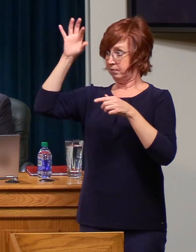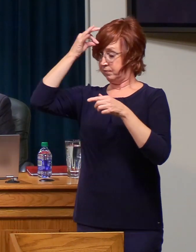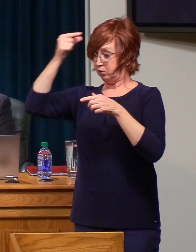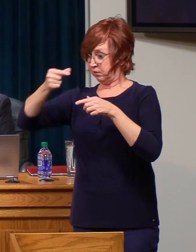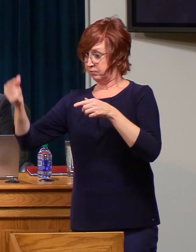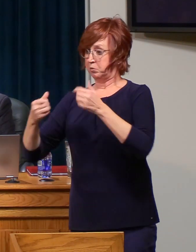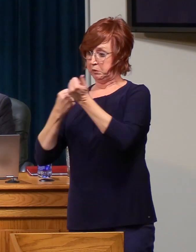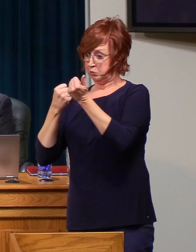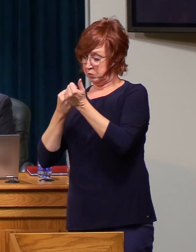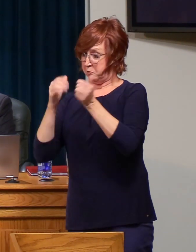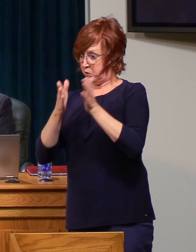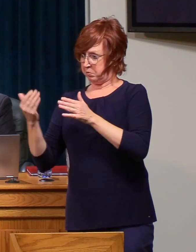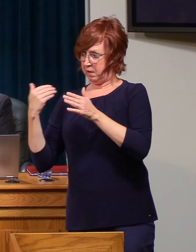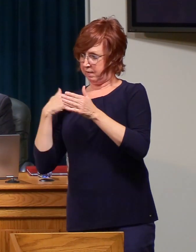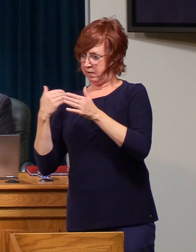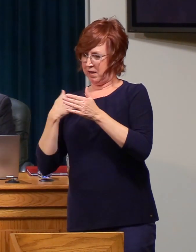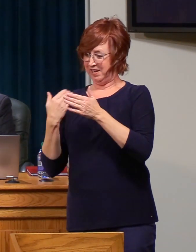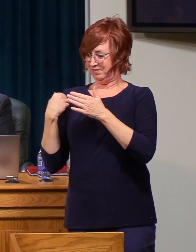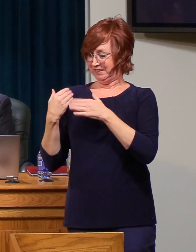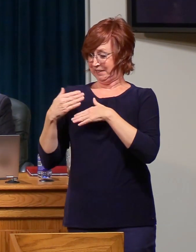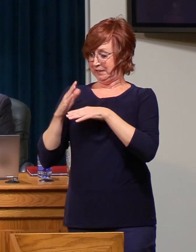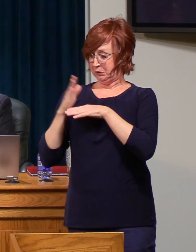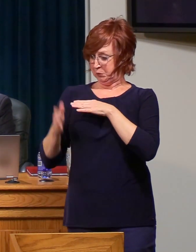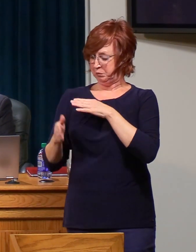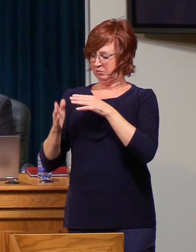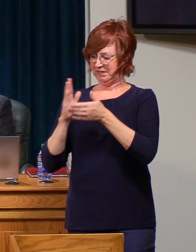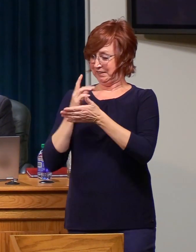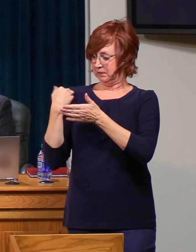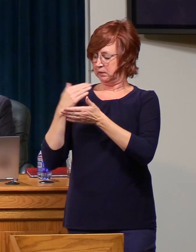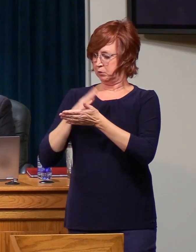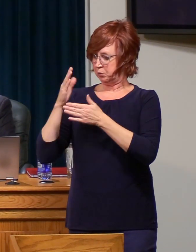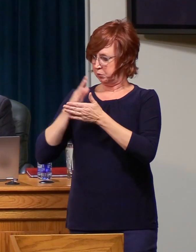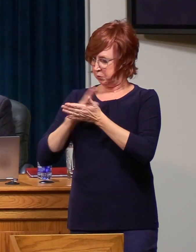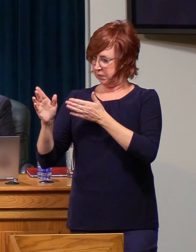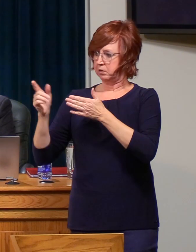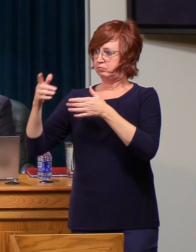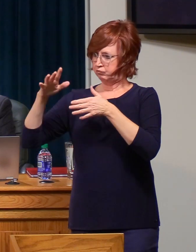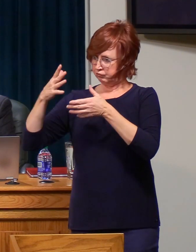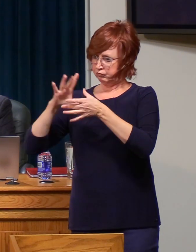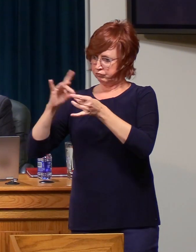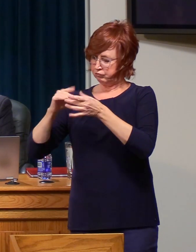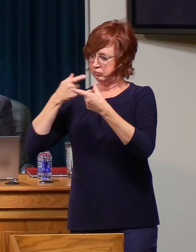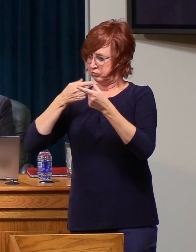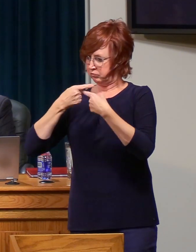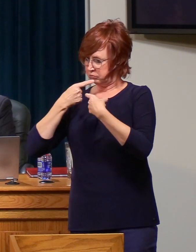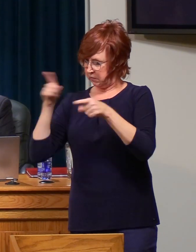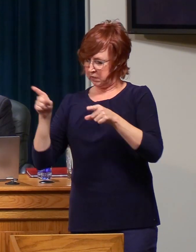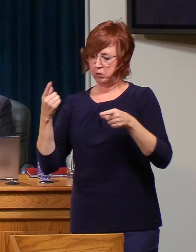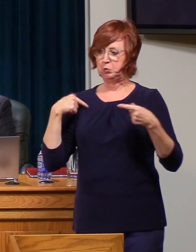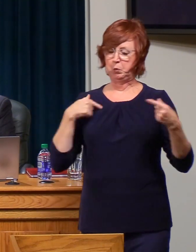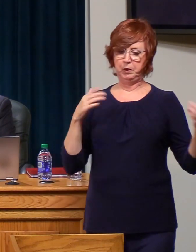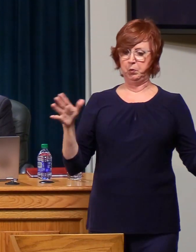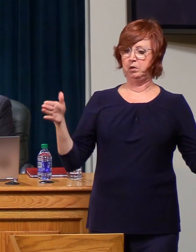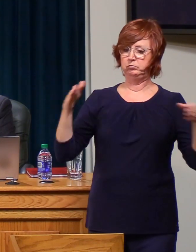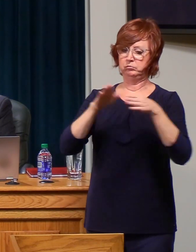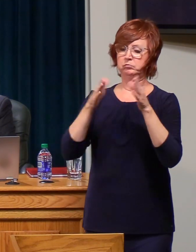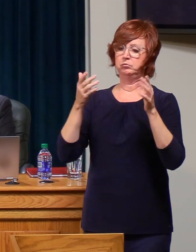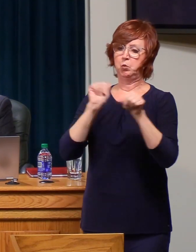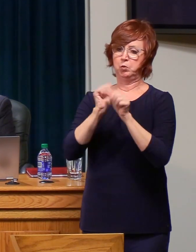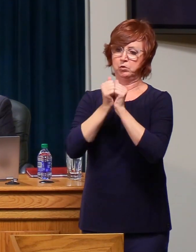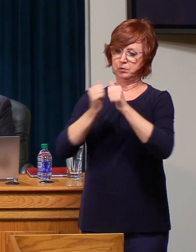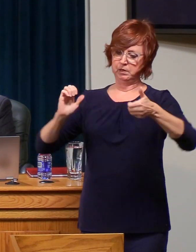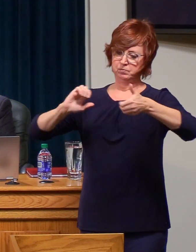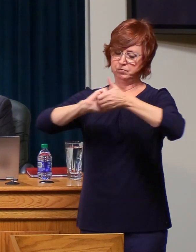this week. Our plan is to support businesses and to support employees. And most importantly, it supports